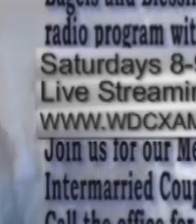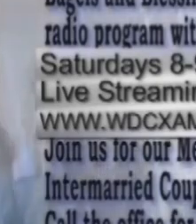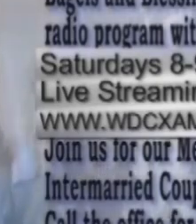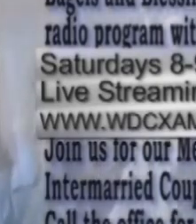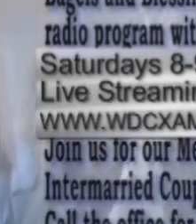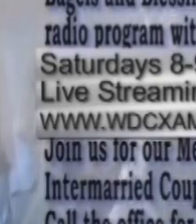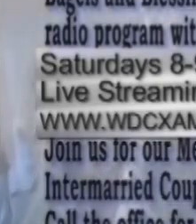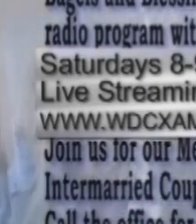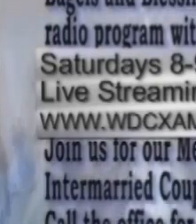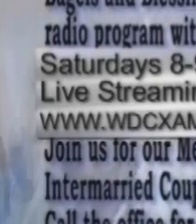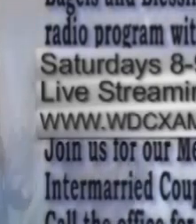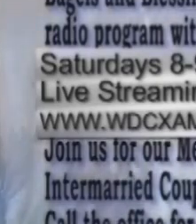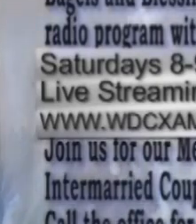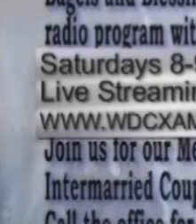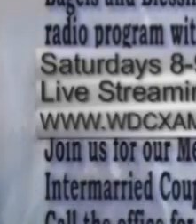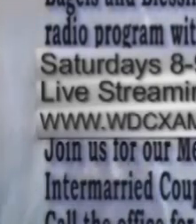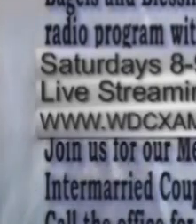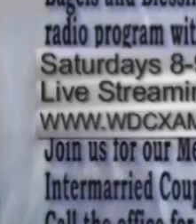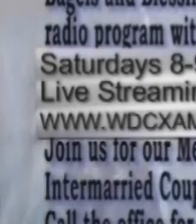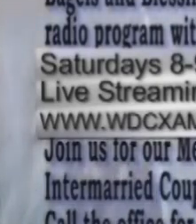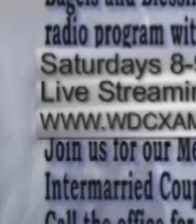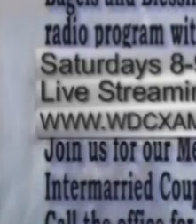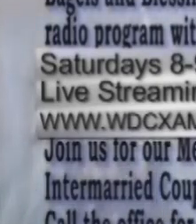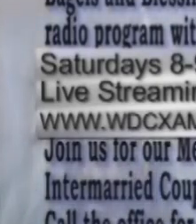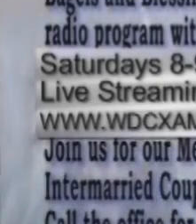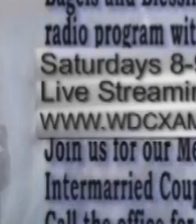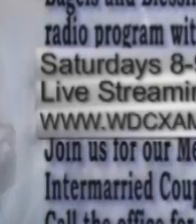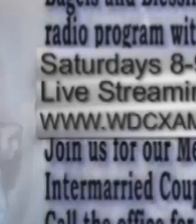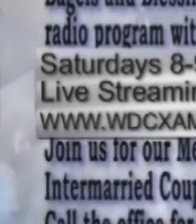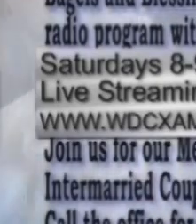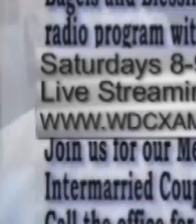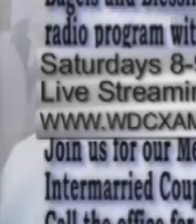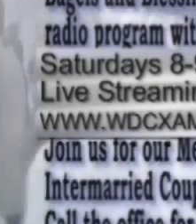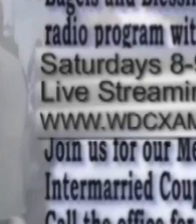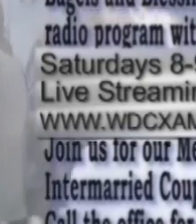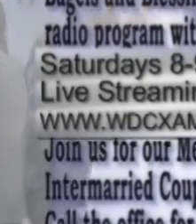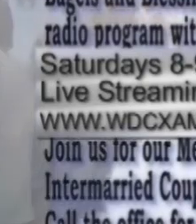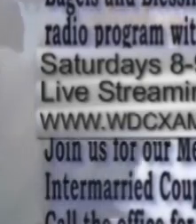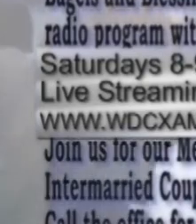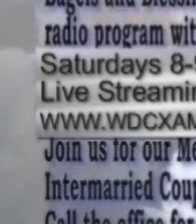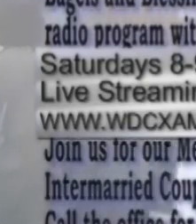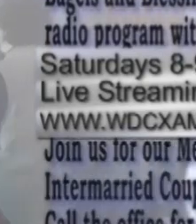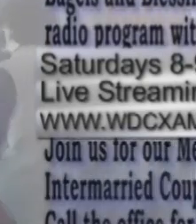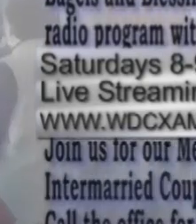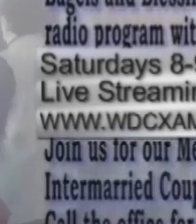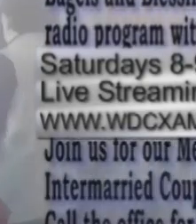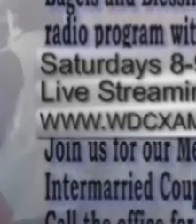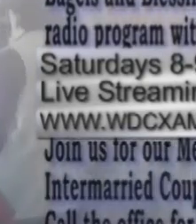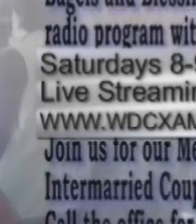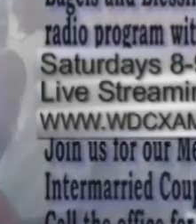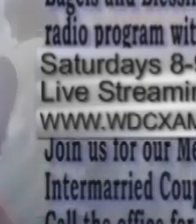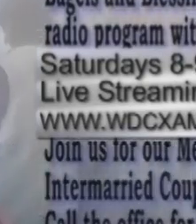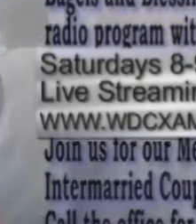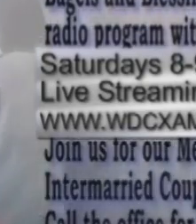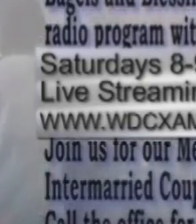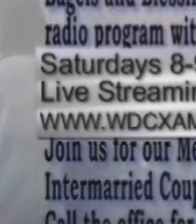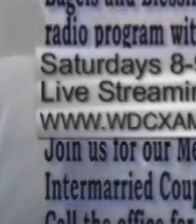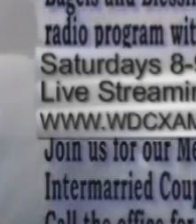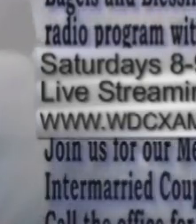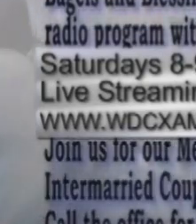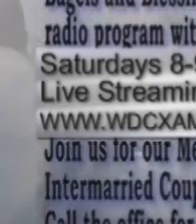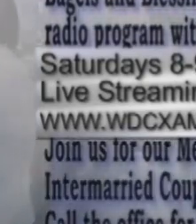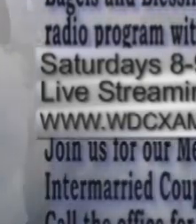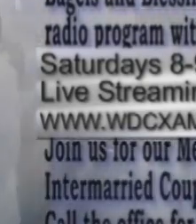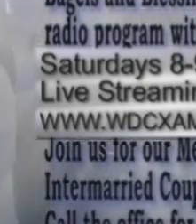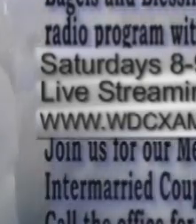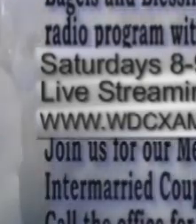www.shemayisrael.org, or bagelsandblessings.com. Please join us for our Messianic Judaism class, Israeli dance class, Hebrew class, or